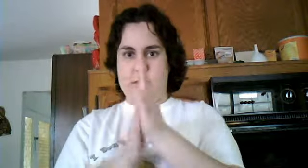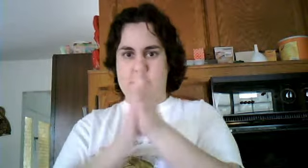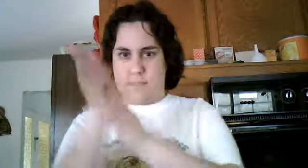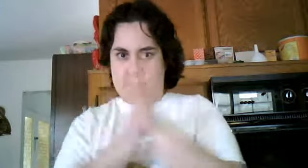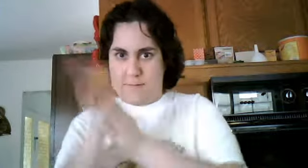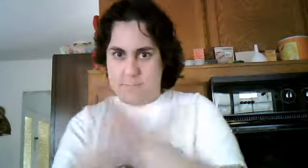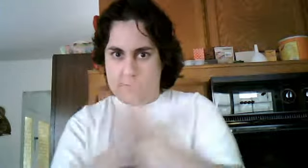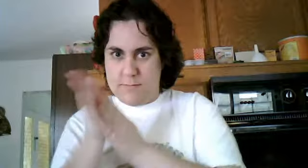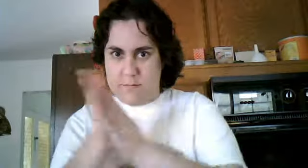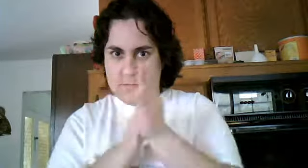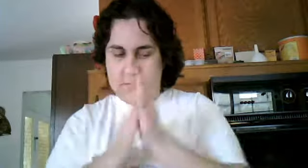Enthusiastic.